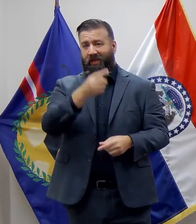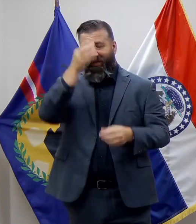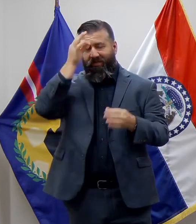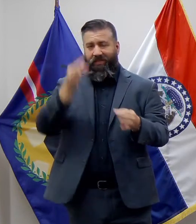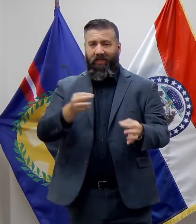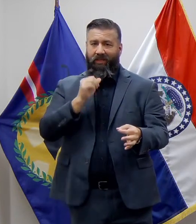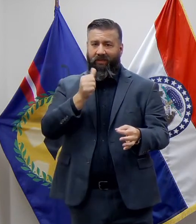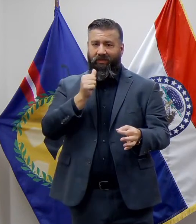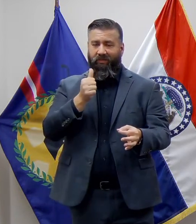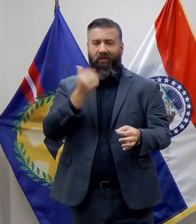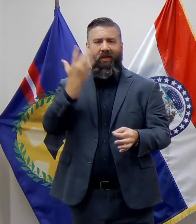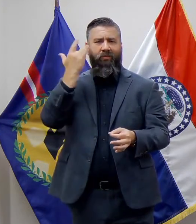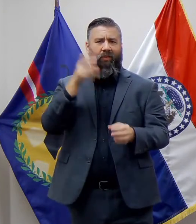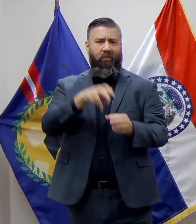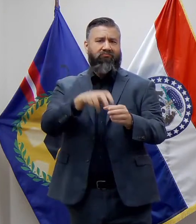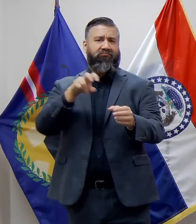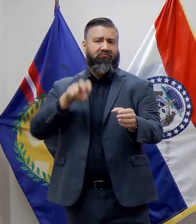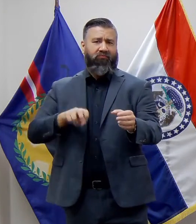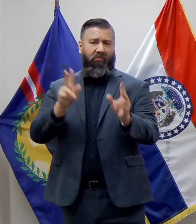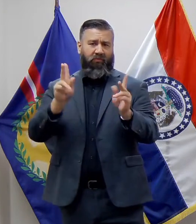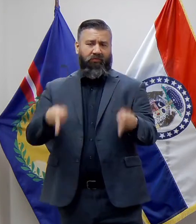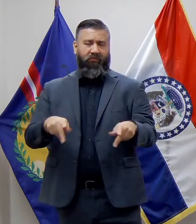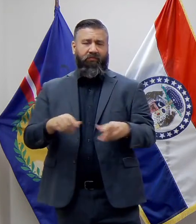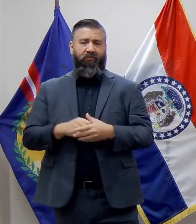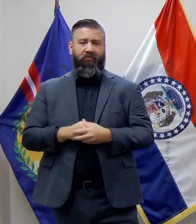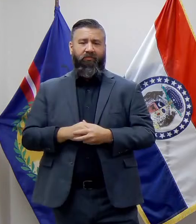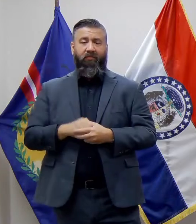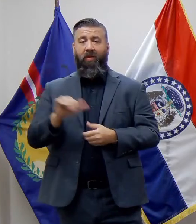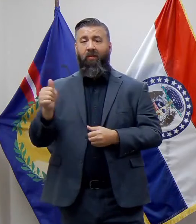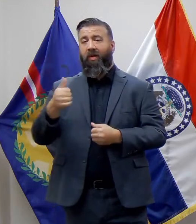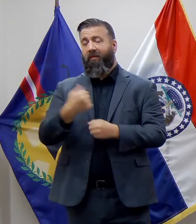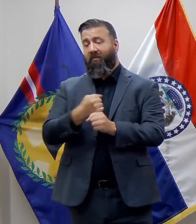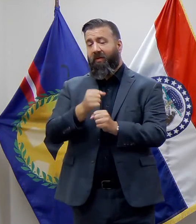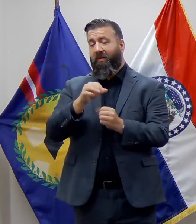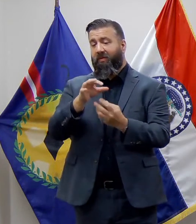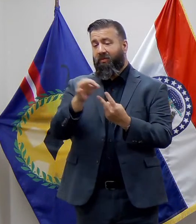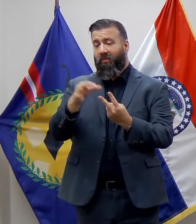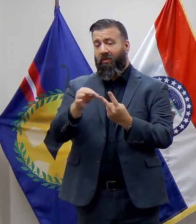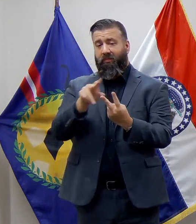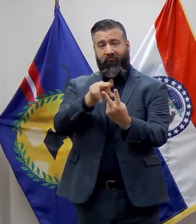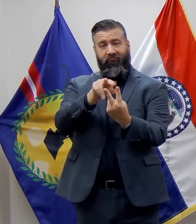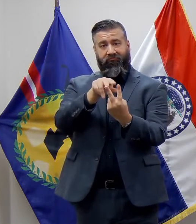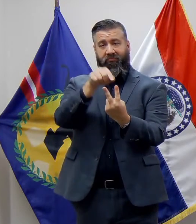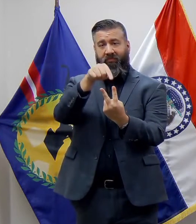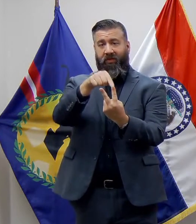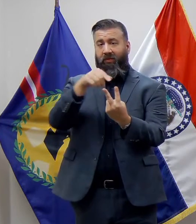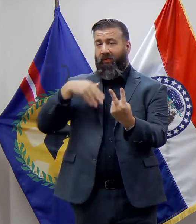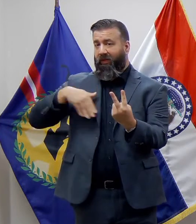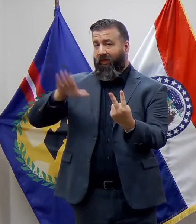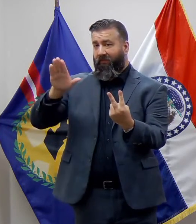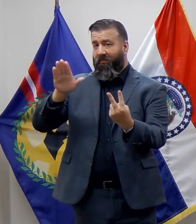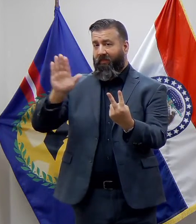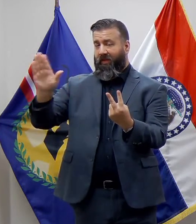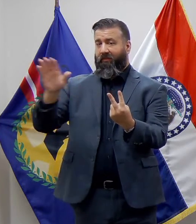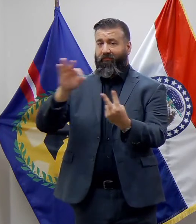resigned from the redistricting commission, and the other one has to make a choice, either give up the